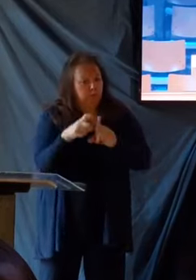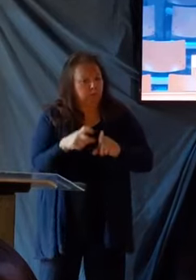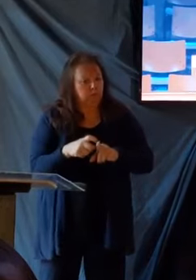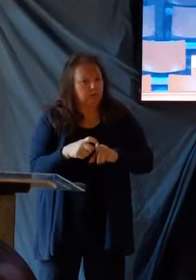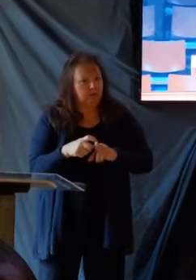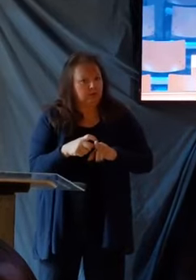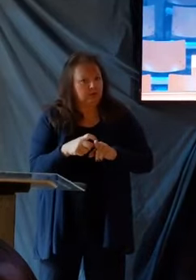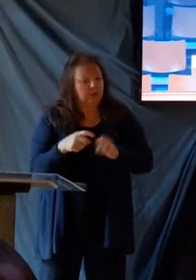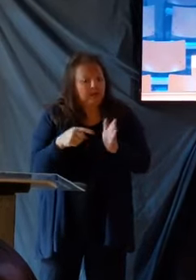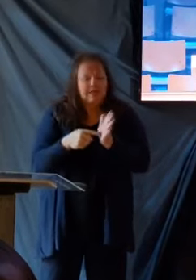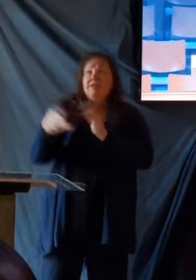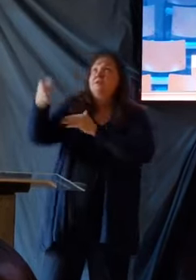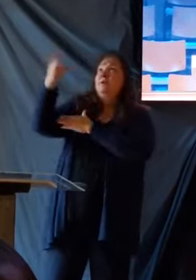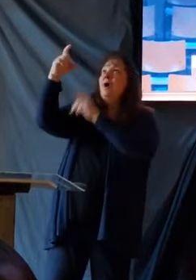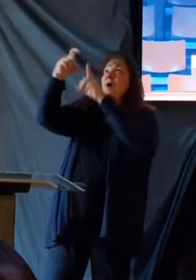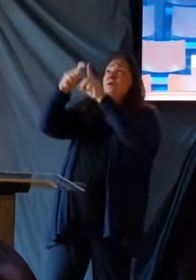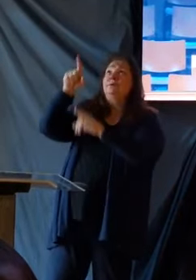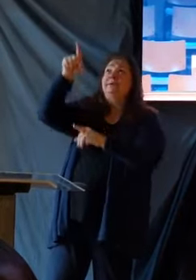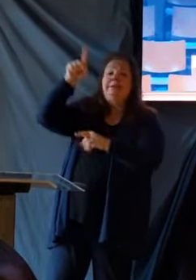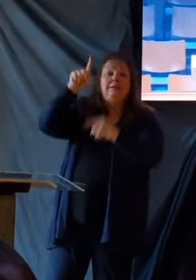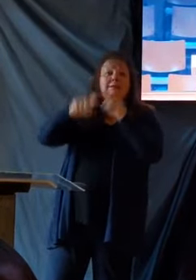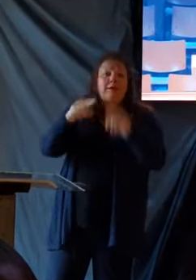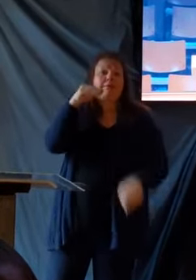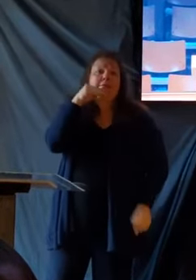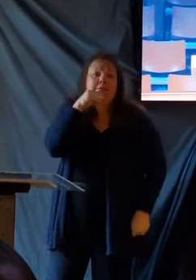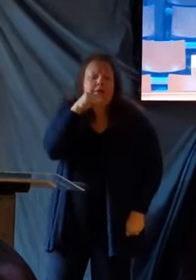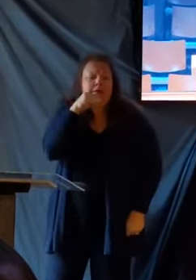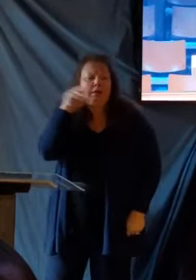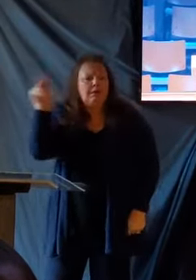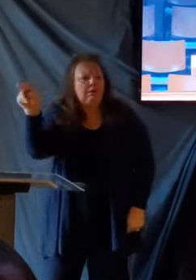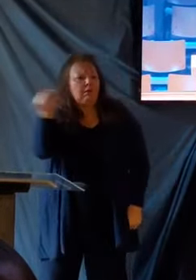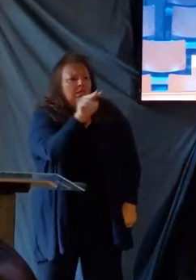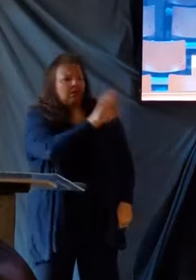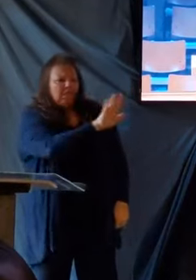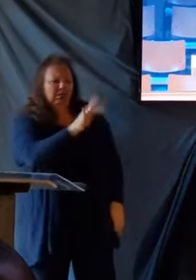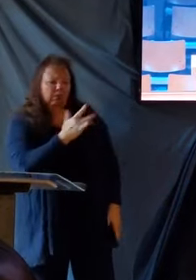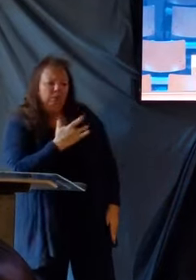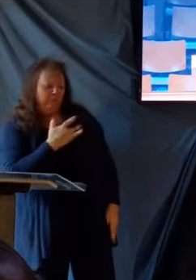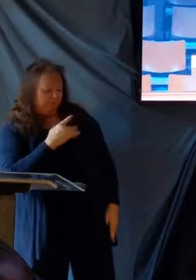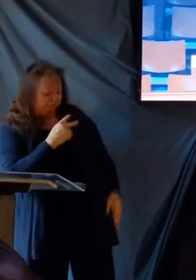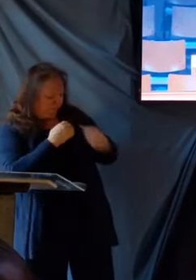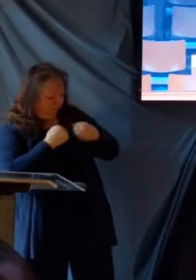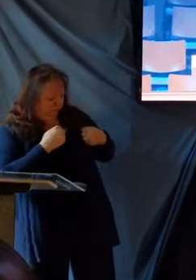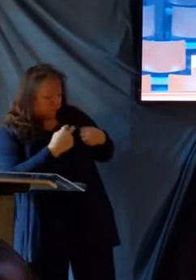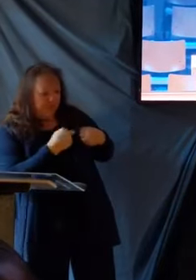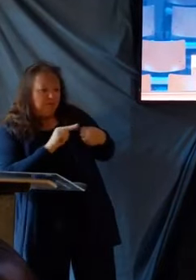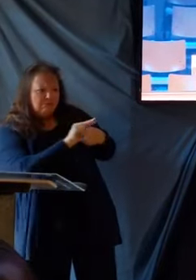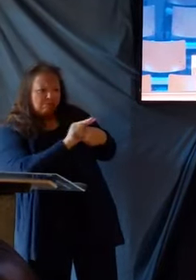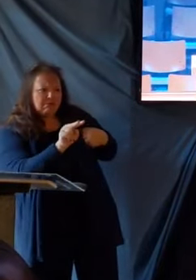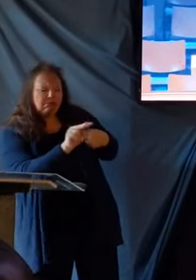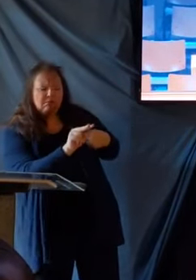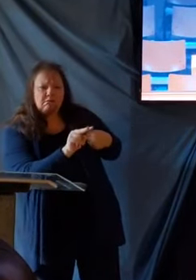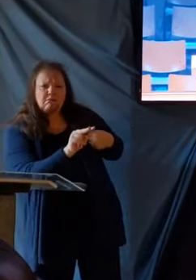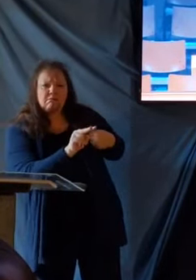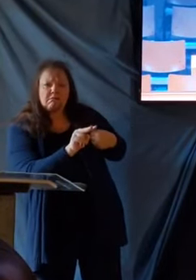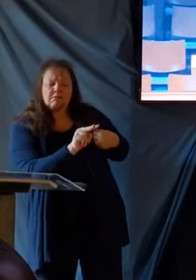of God, who cannot lie. He looks at the heart of those who have somehow made their way into the